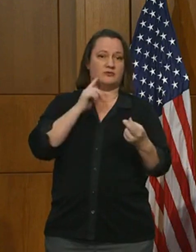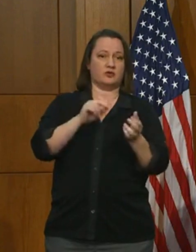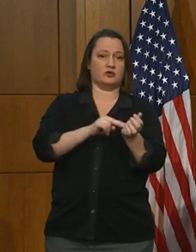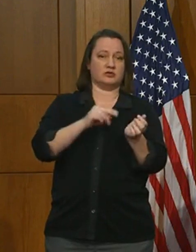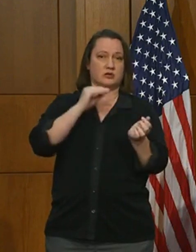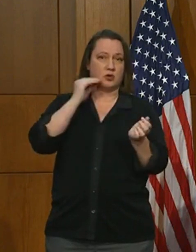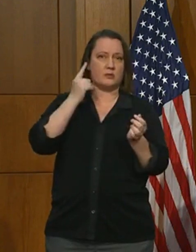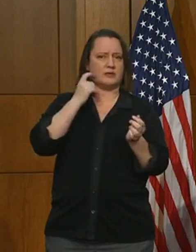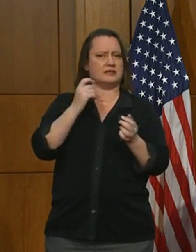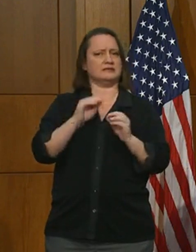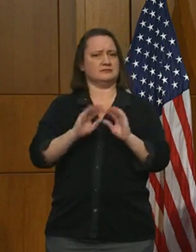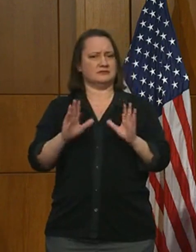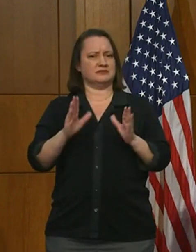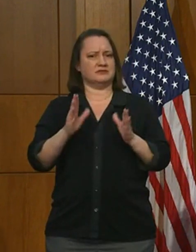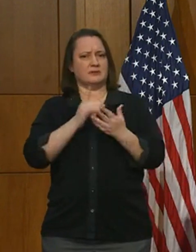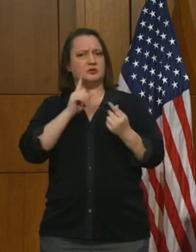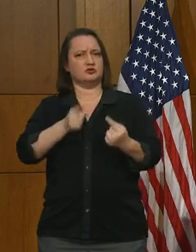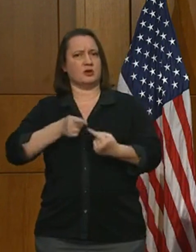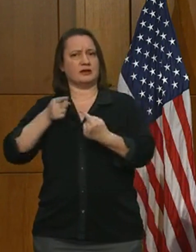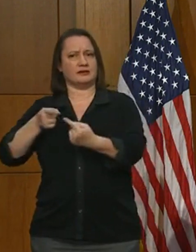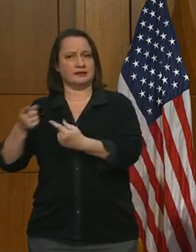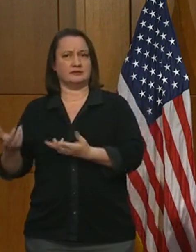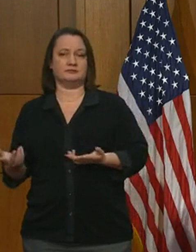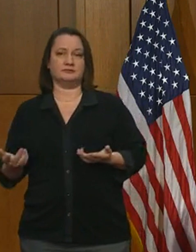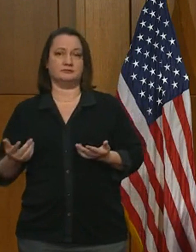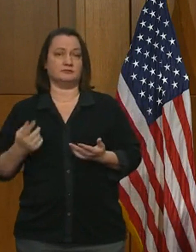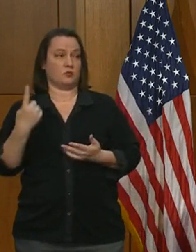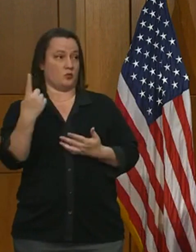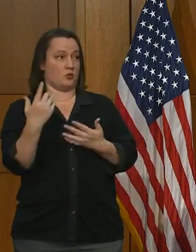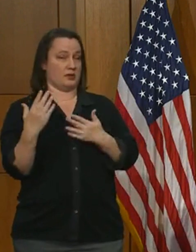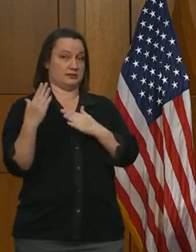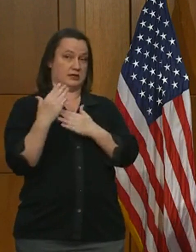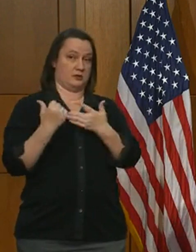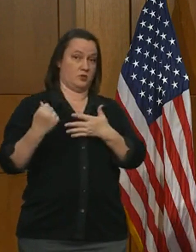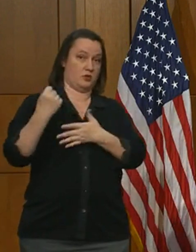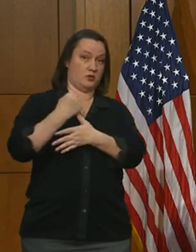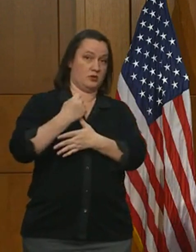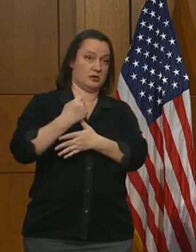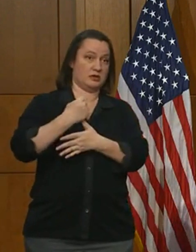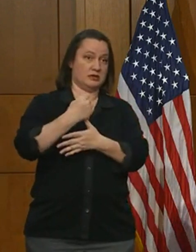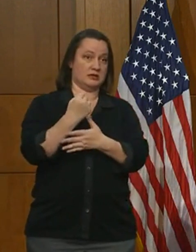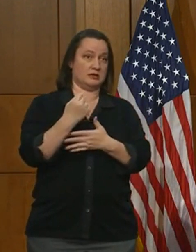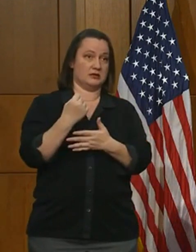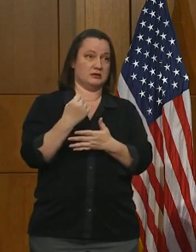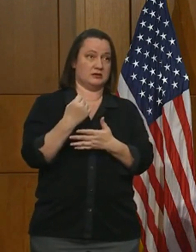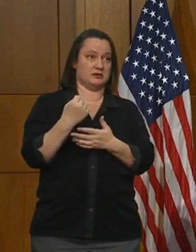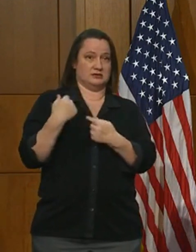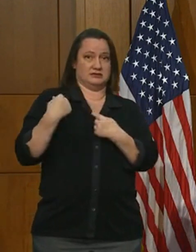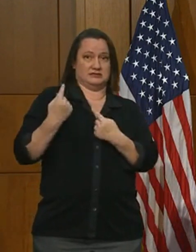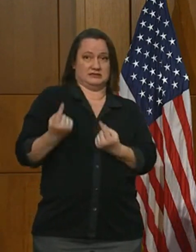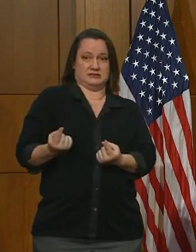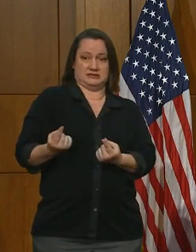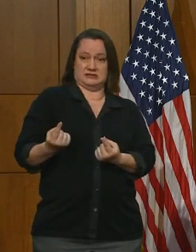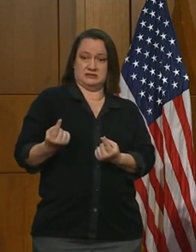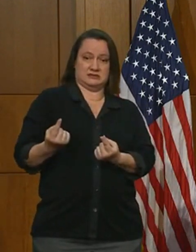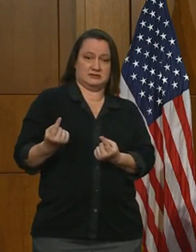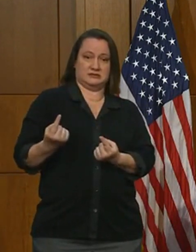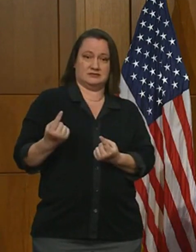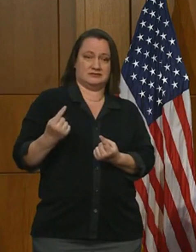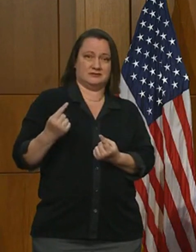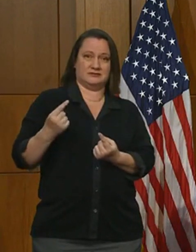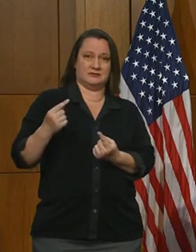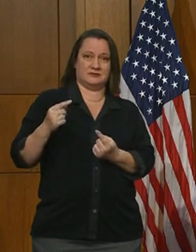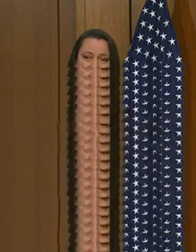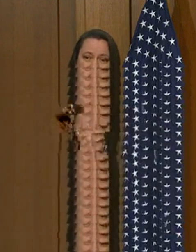are struggling. A top priority since this pandemic started, because just knowing the